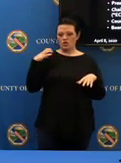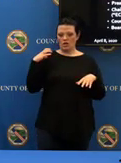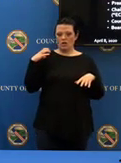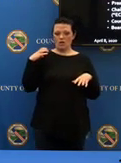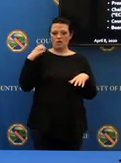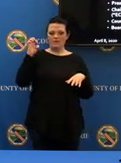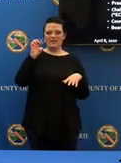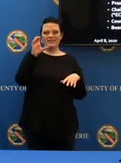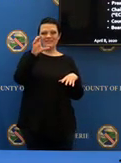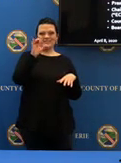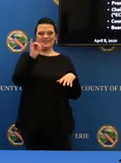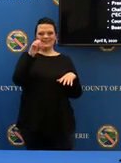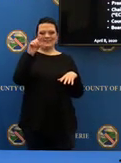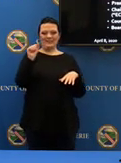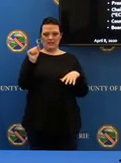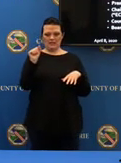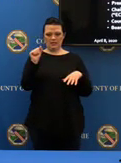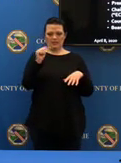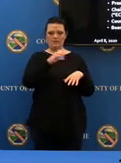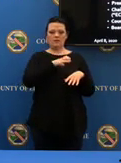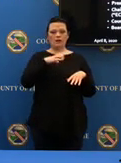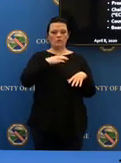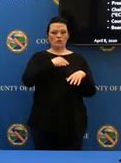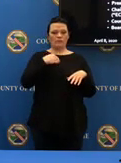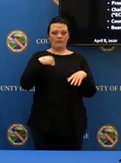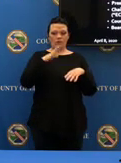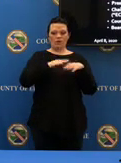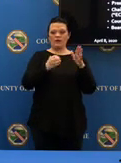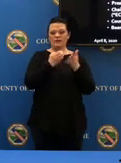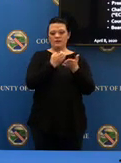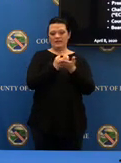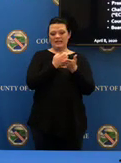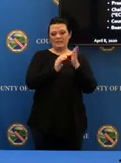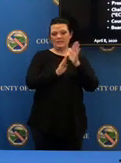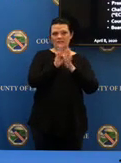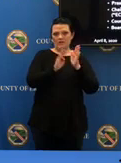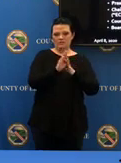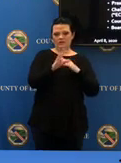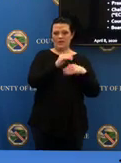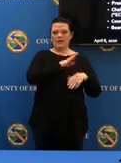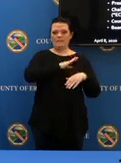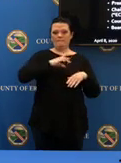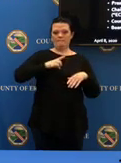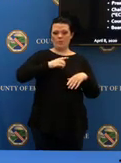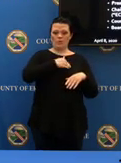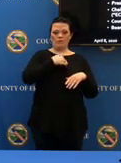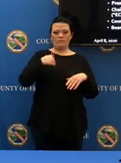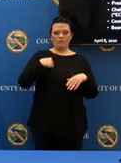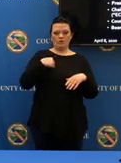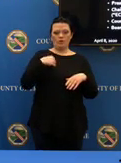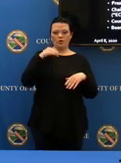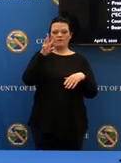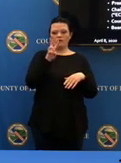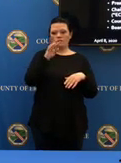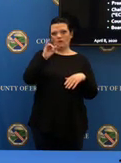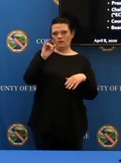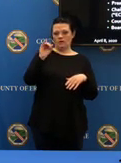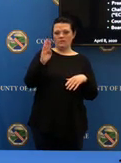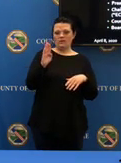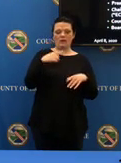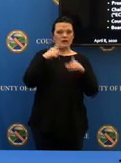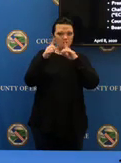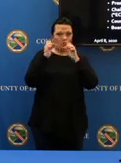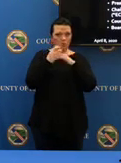Agency. Is also a council member on the Regional Economic Development Council and the board member at the Workforce Investment Board too. I spoke to